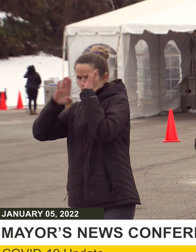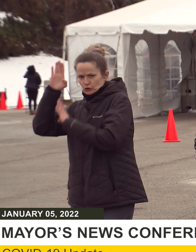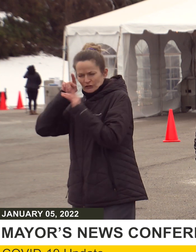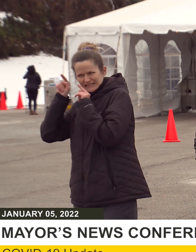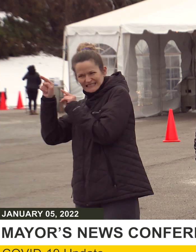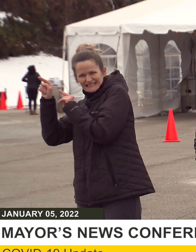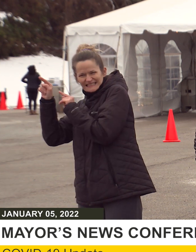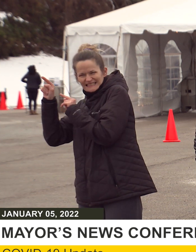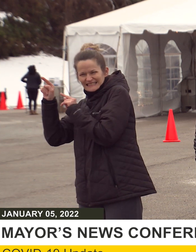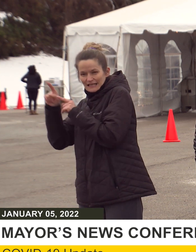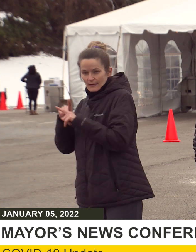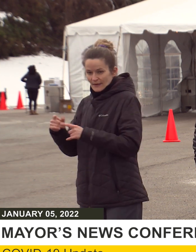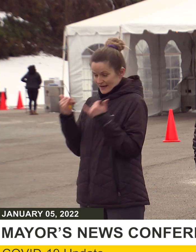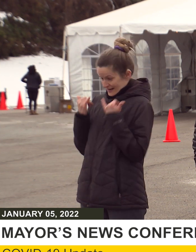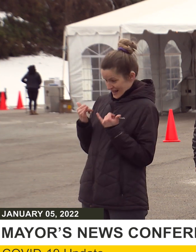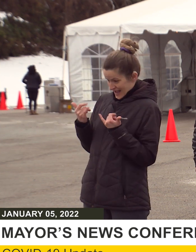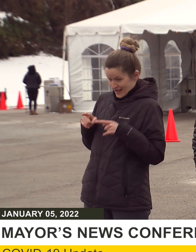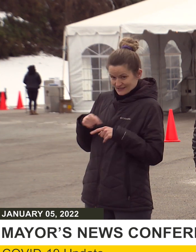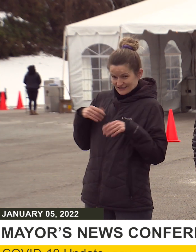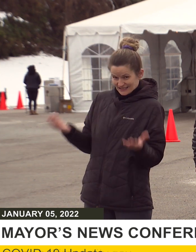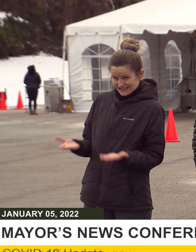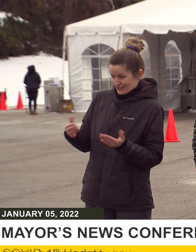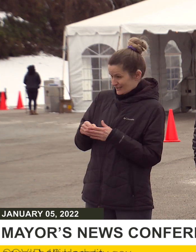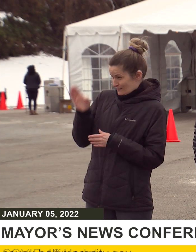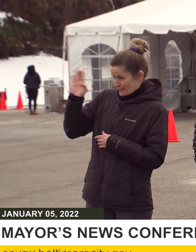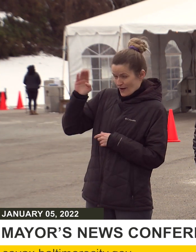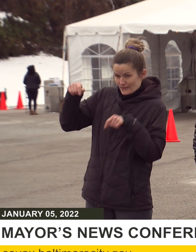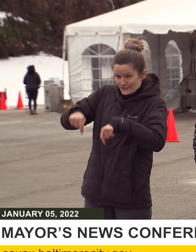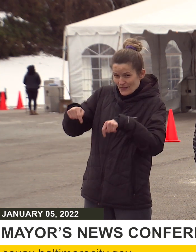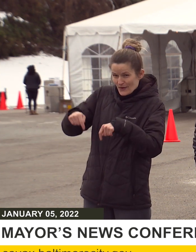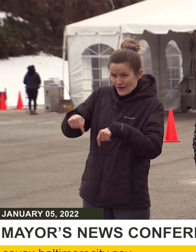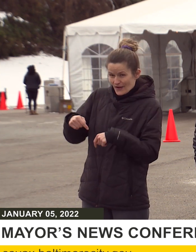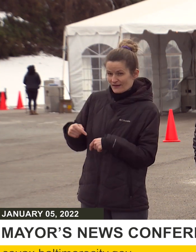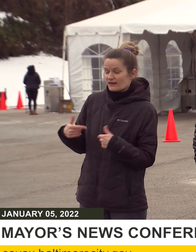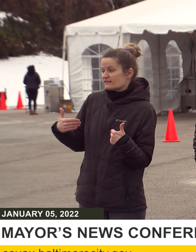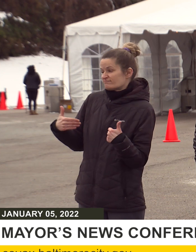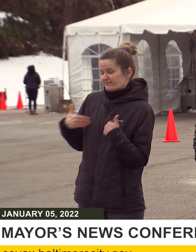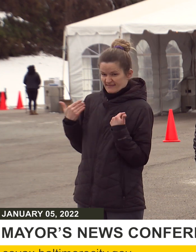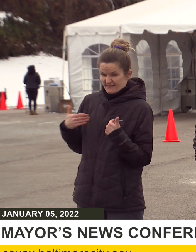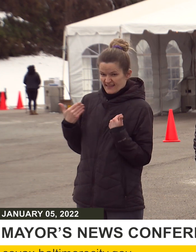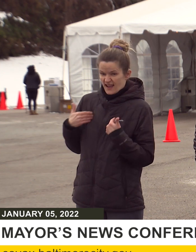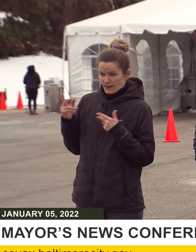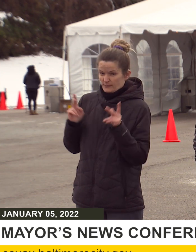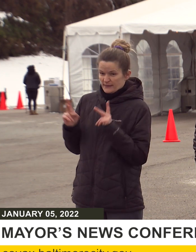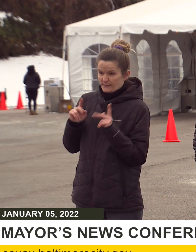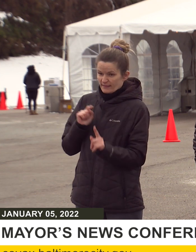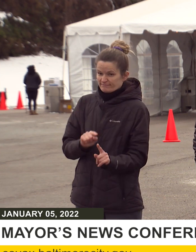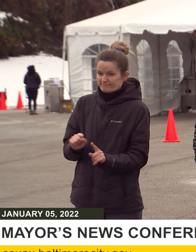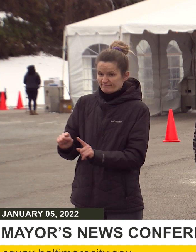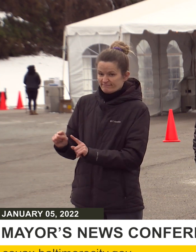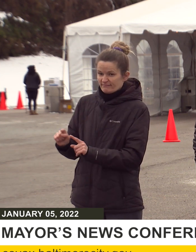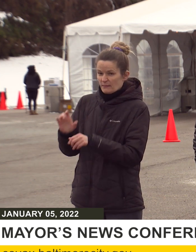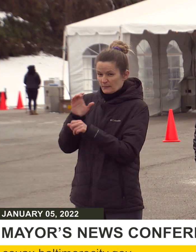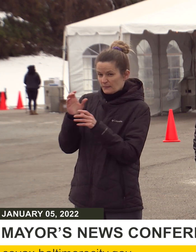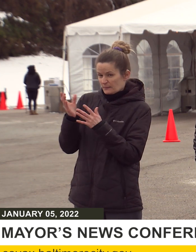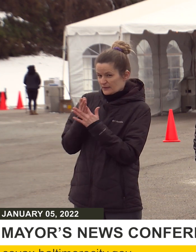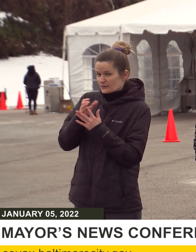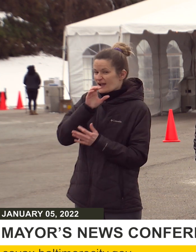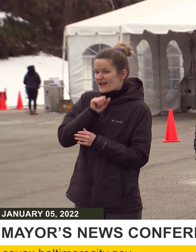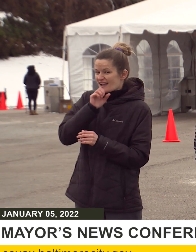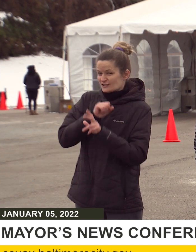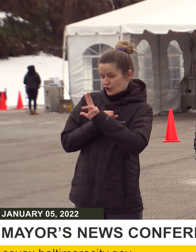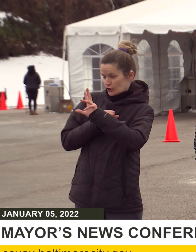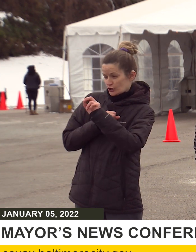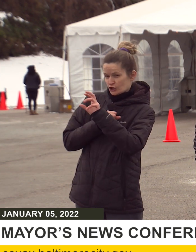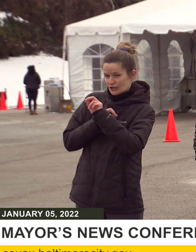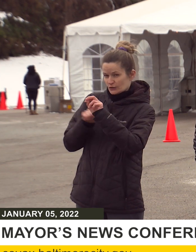in Baltimore, yet again, it's younger people, folks between 30 and 39, meaning my age group, and